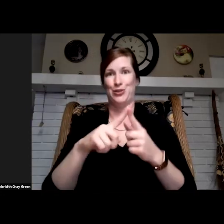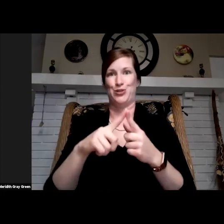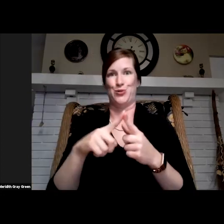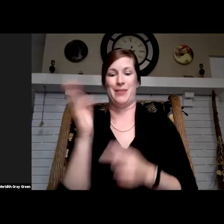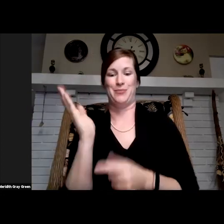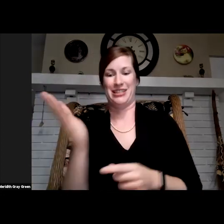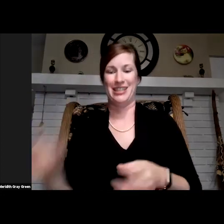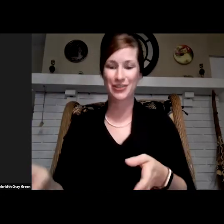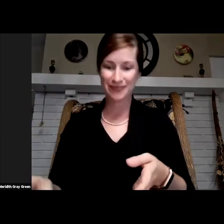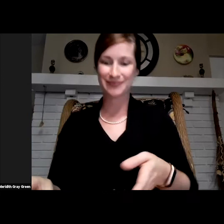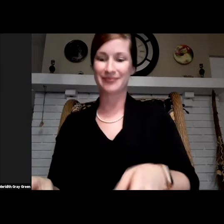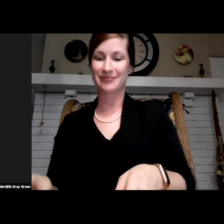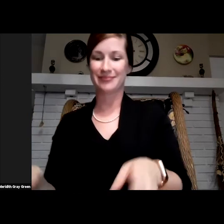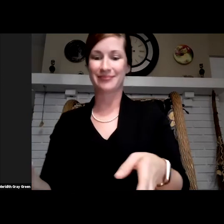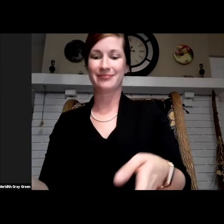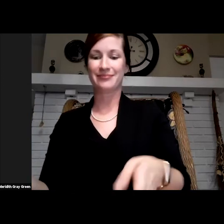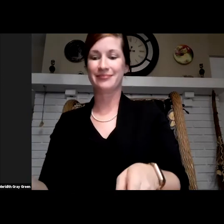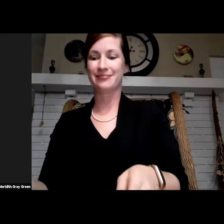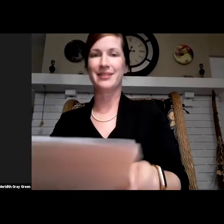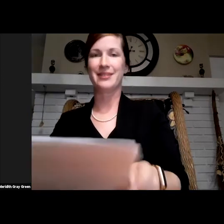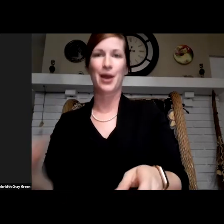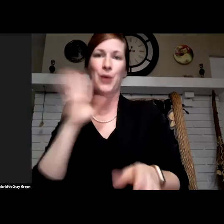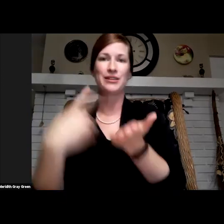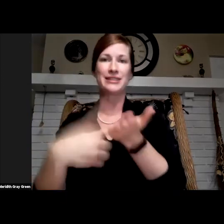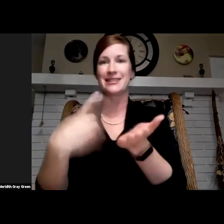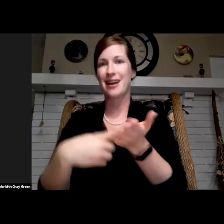And then we'll go back to the presentation.